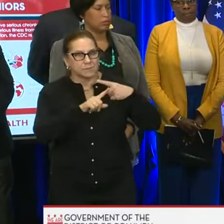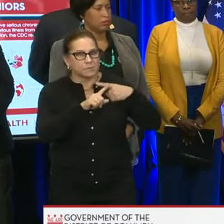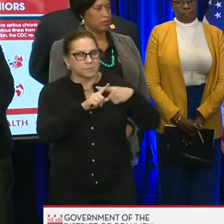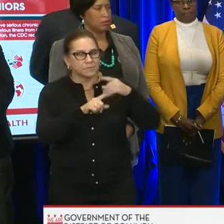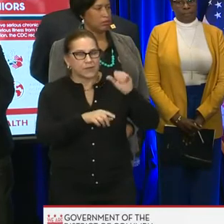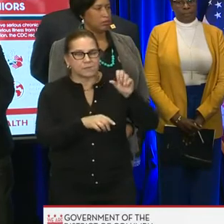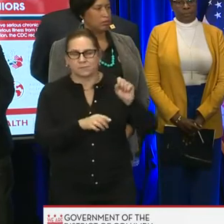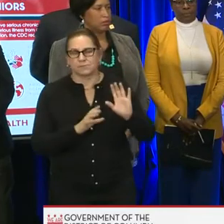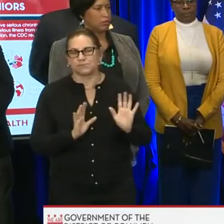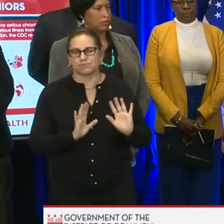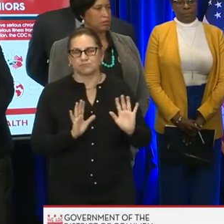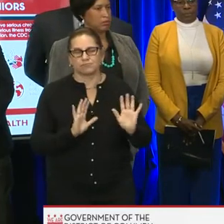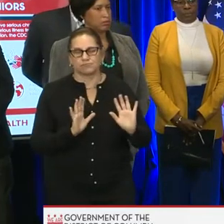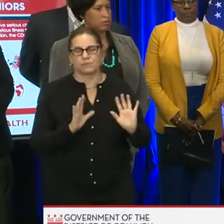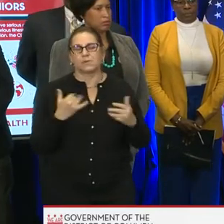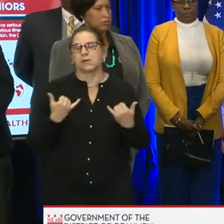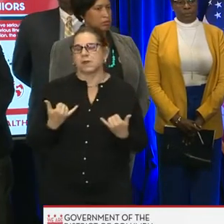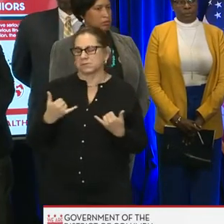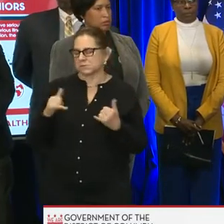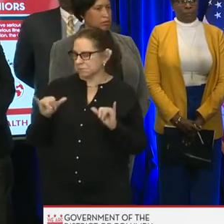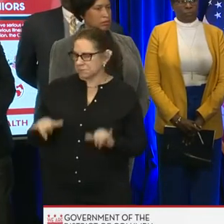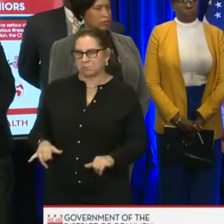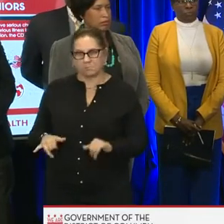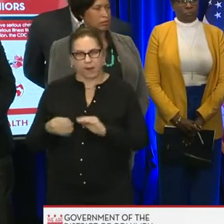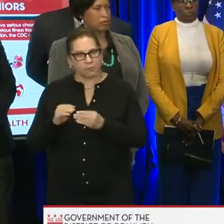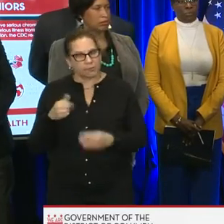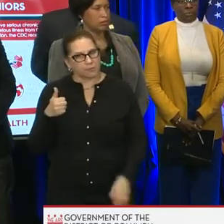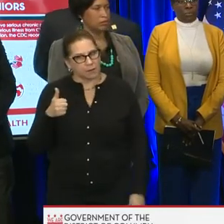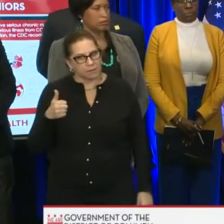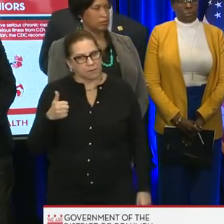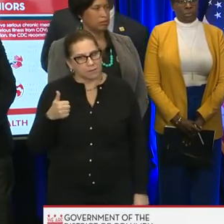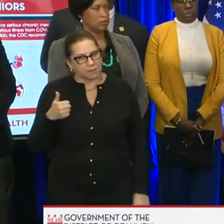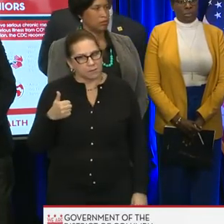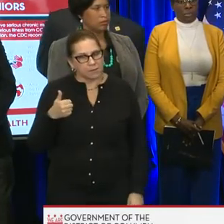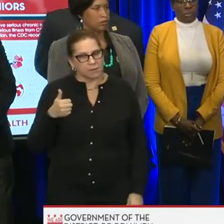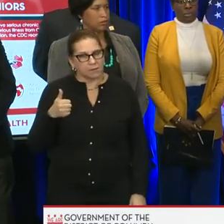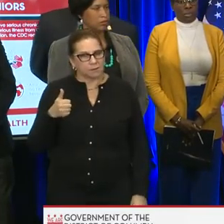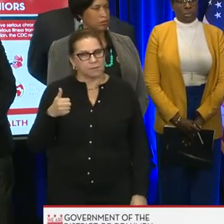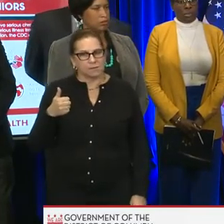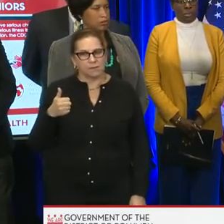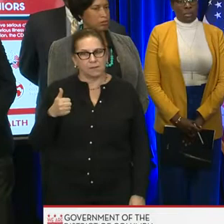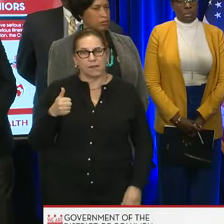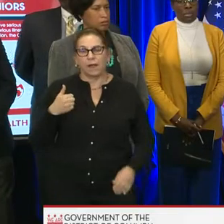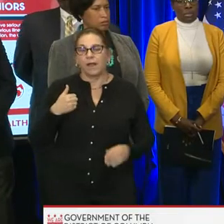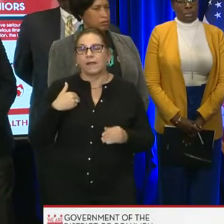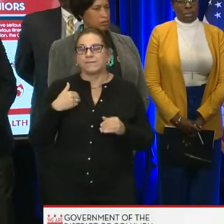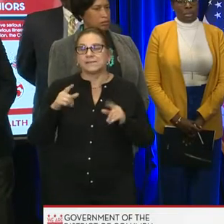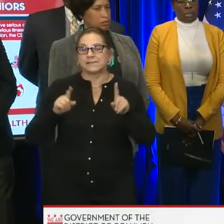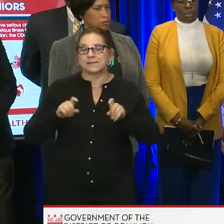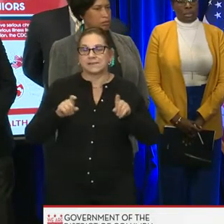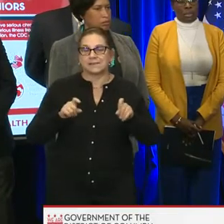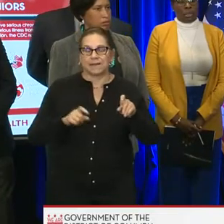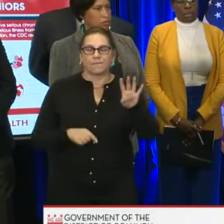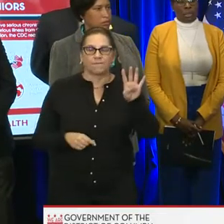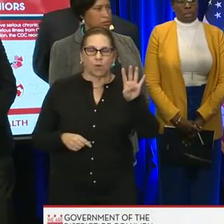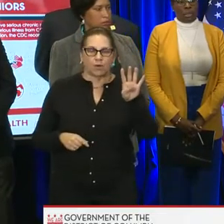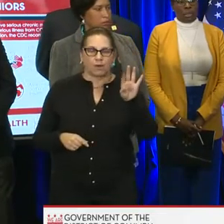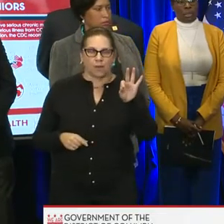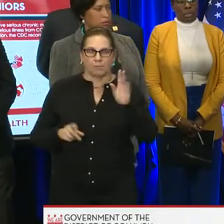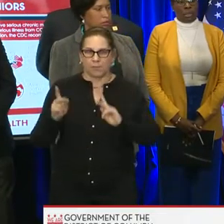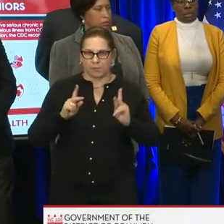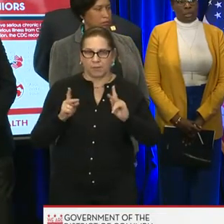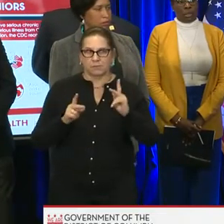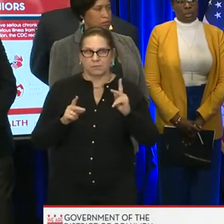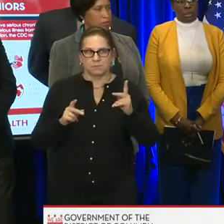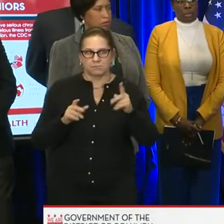positive cases. We have done additional testing. We now have 49 negative cases, and we have 10 cases